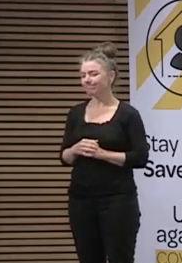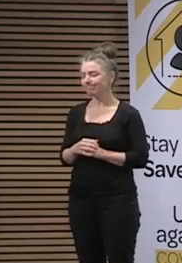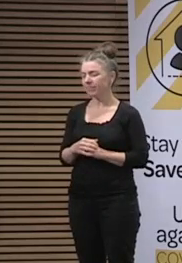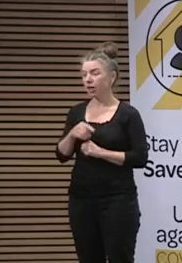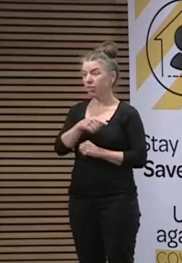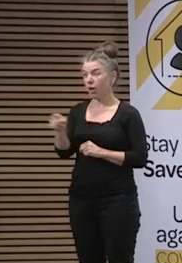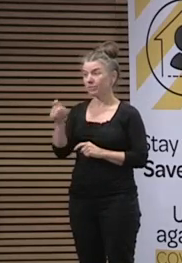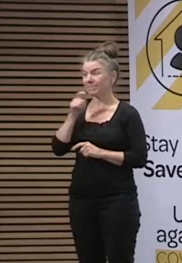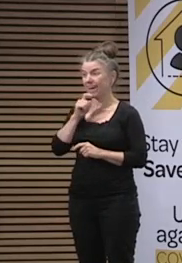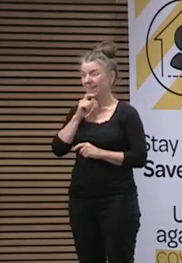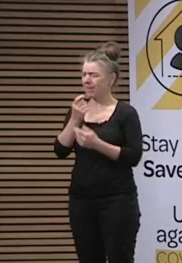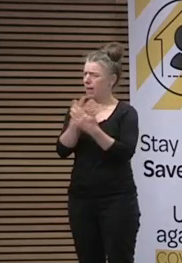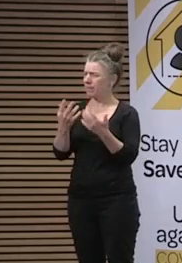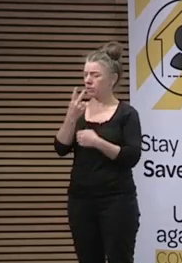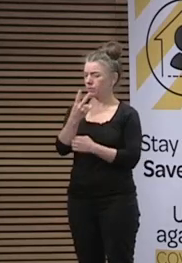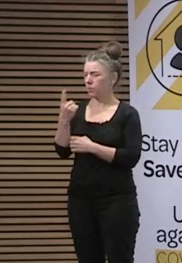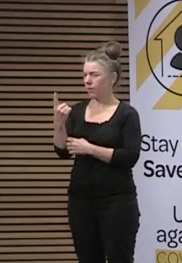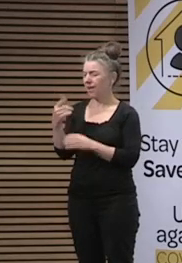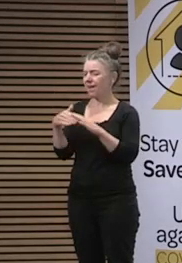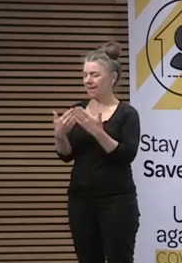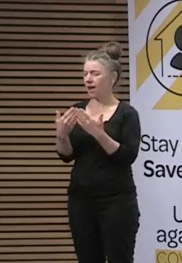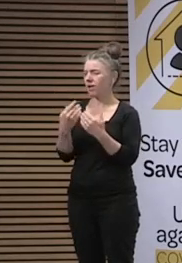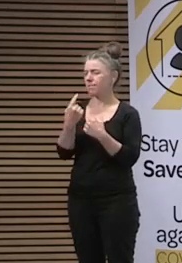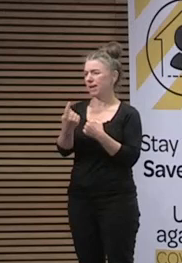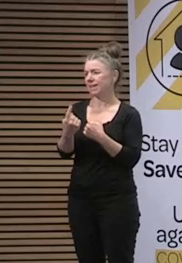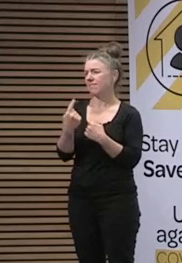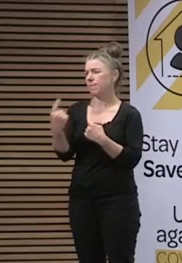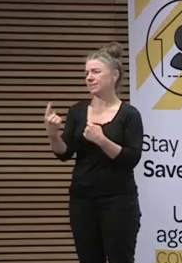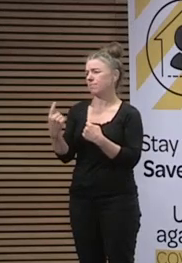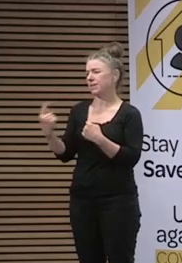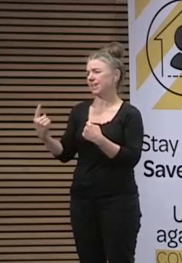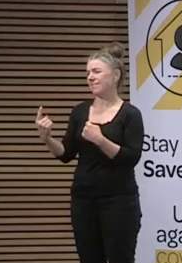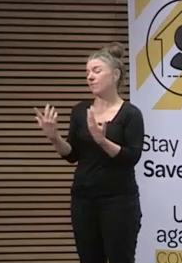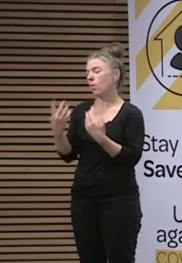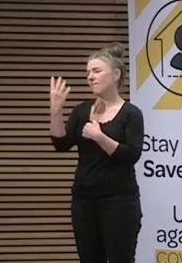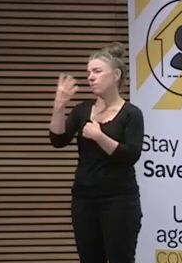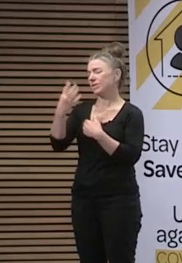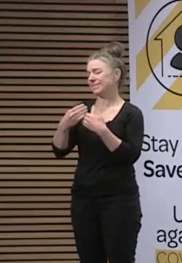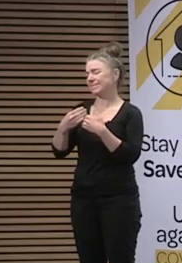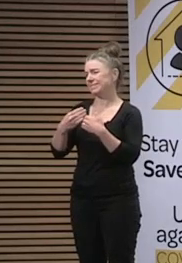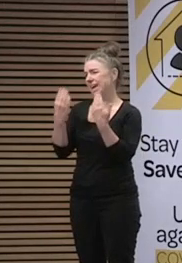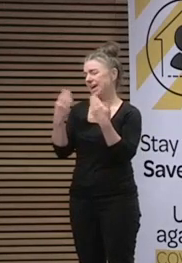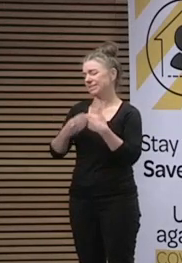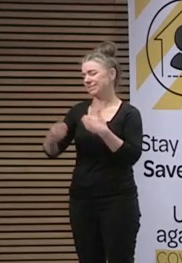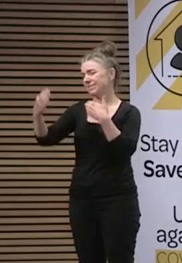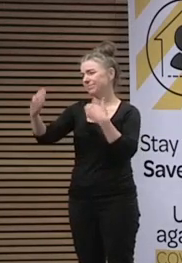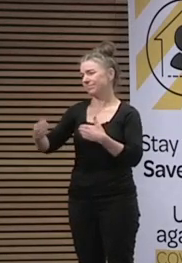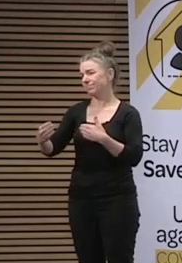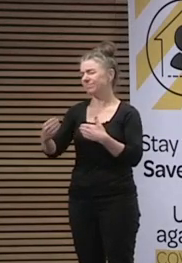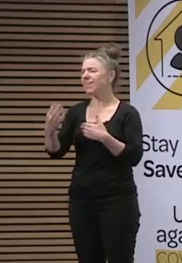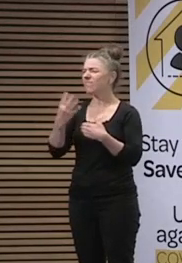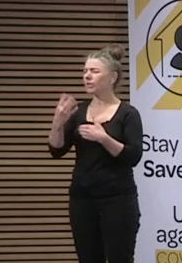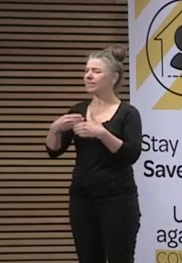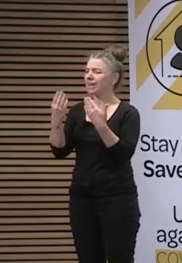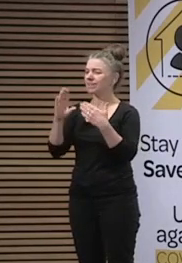placed 21 staff into self-isolation for the balance of the 14 days since they last had contact